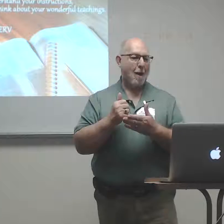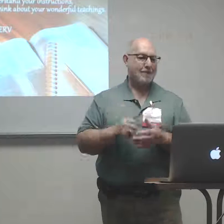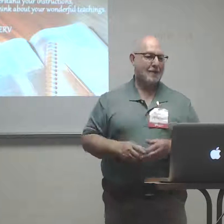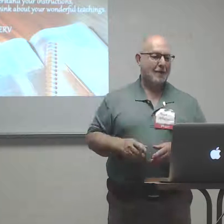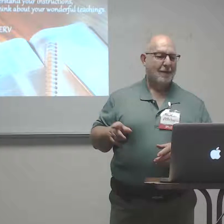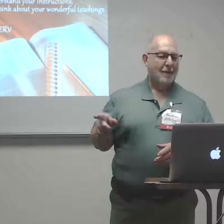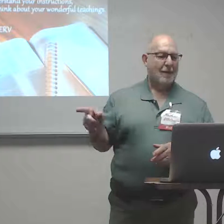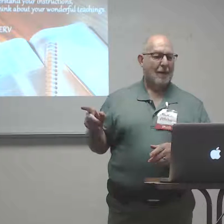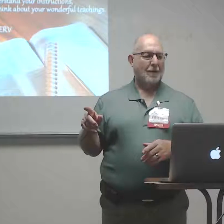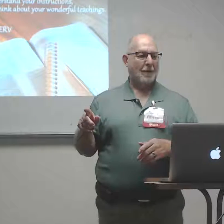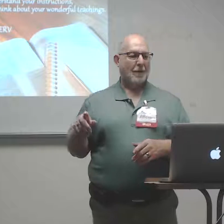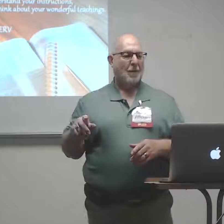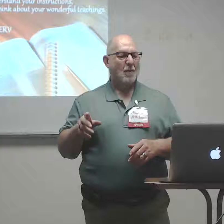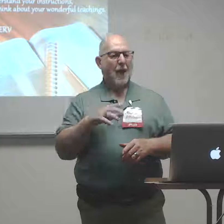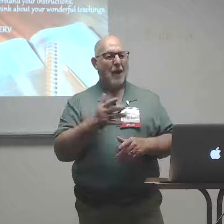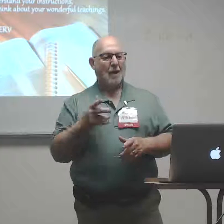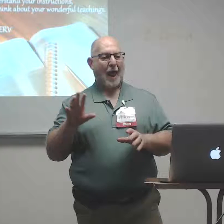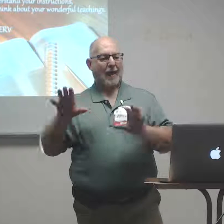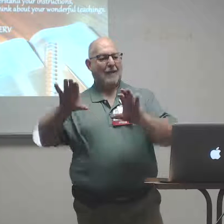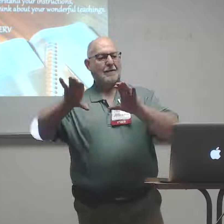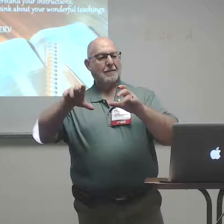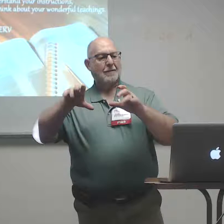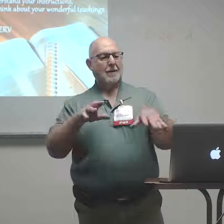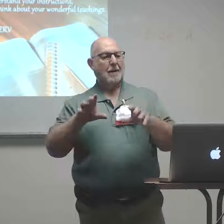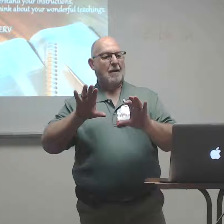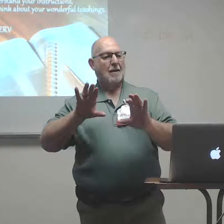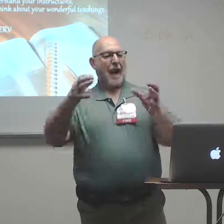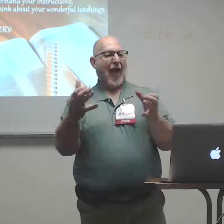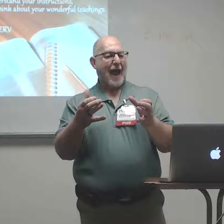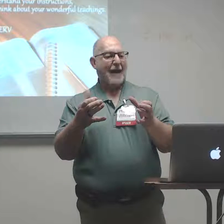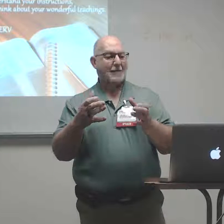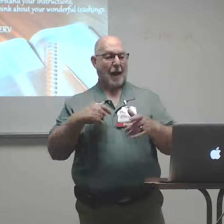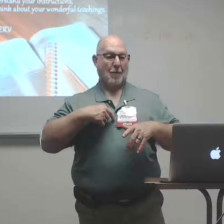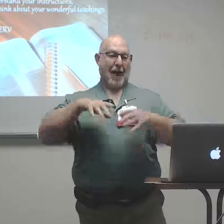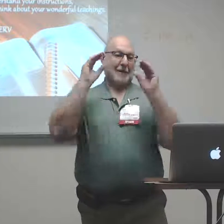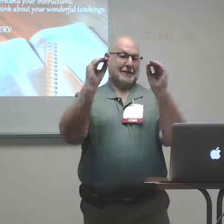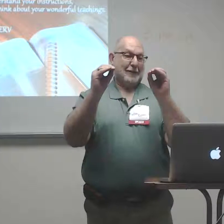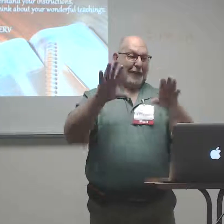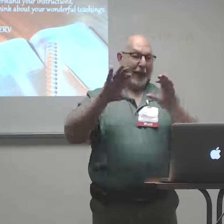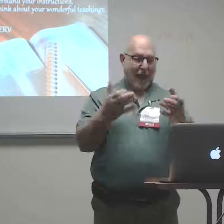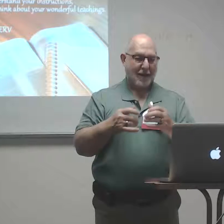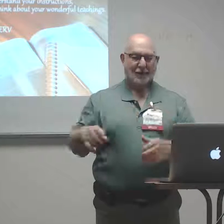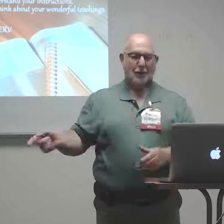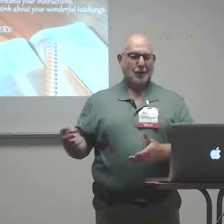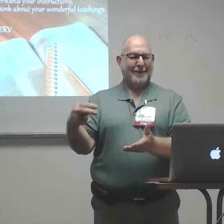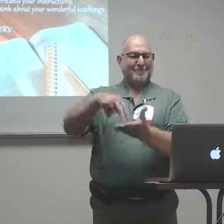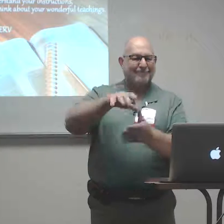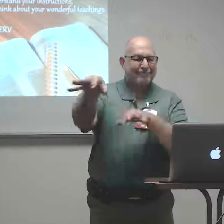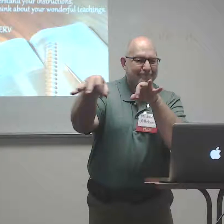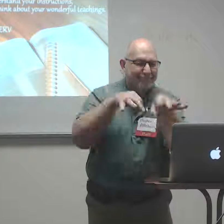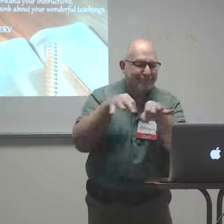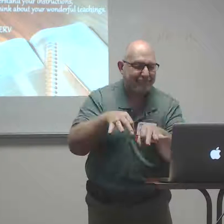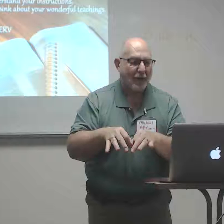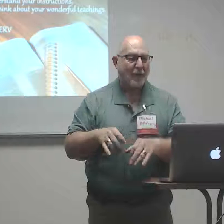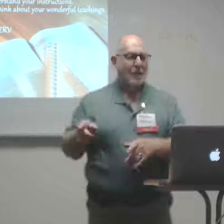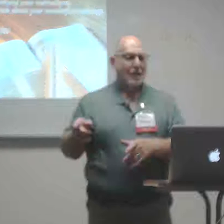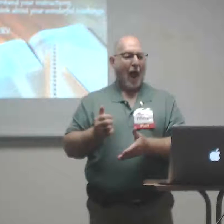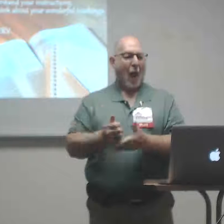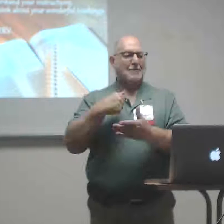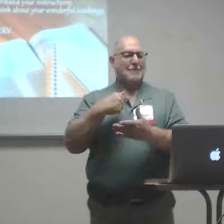everyone has of just trying to interact with the person and get to know them. Class, like I teach a class. You know, if I teach a class, a lot of times she'll